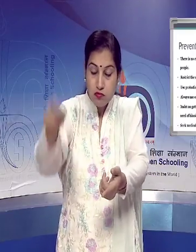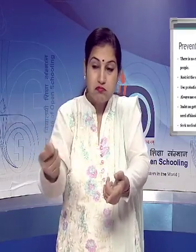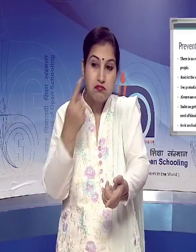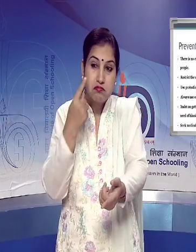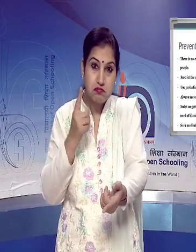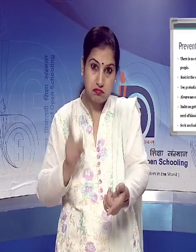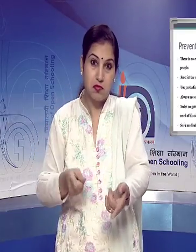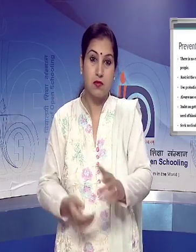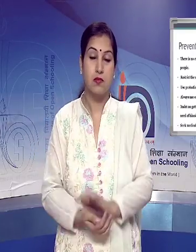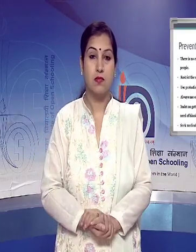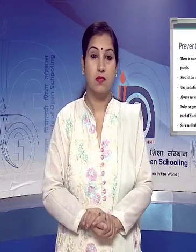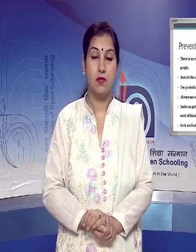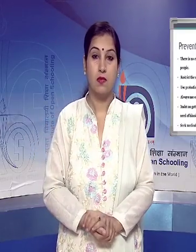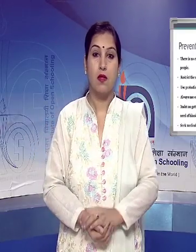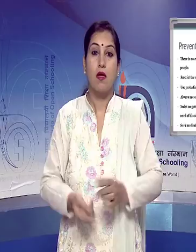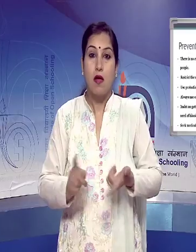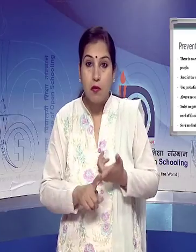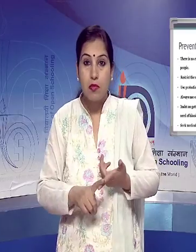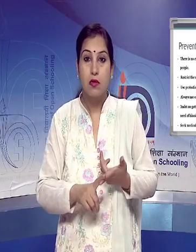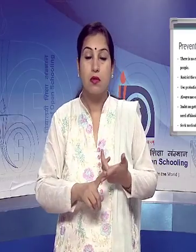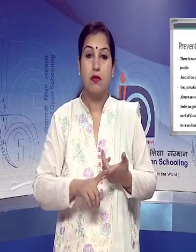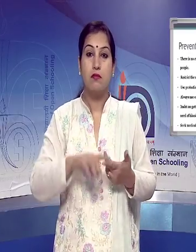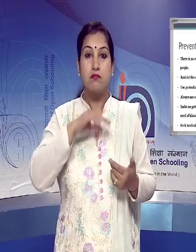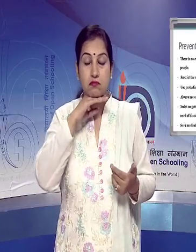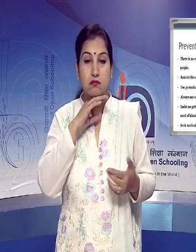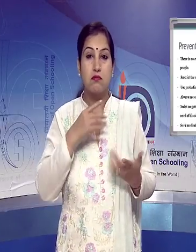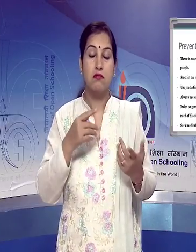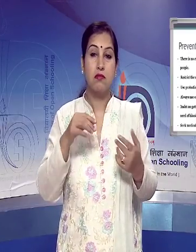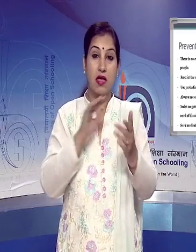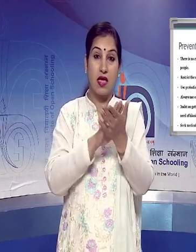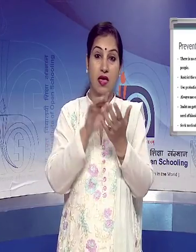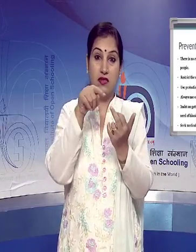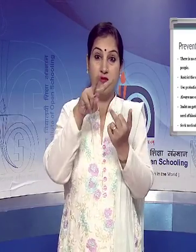Seek medical advice for bearing a child if infected with HIV.